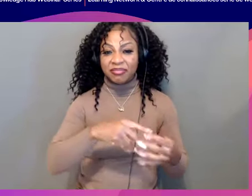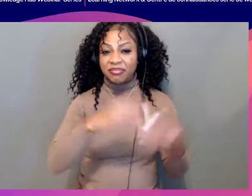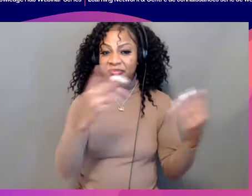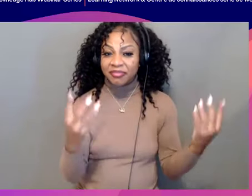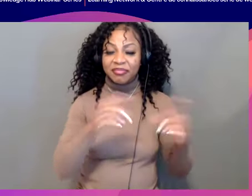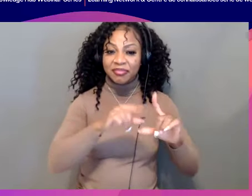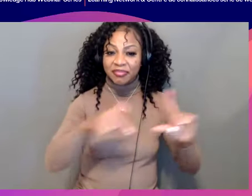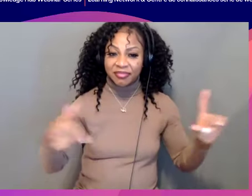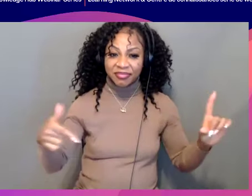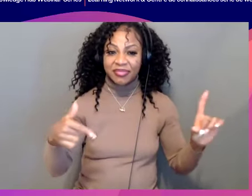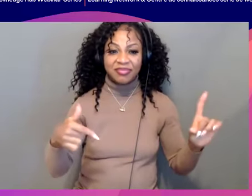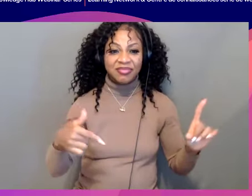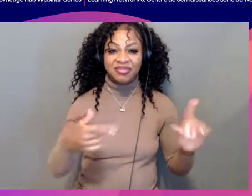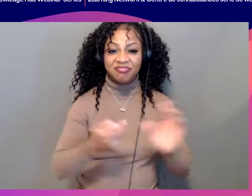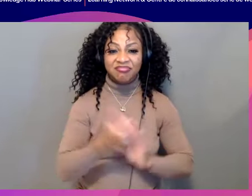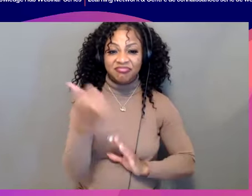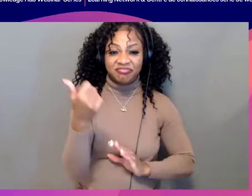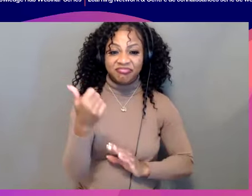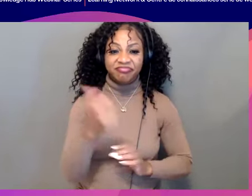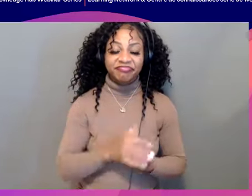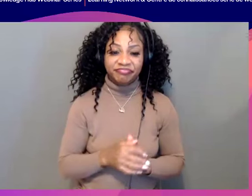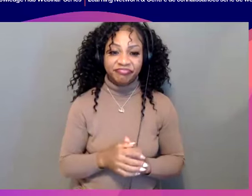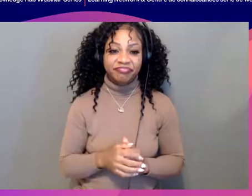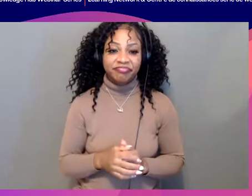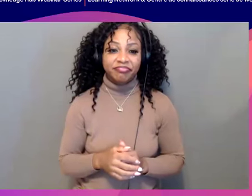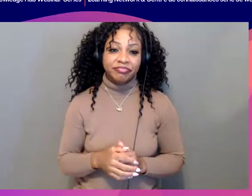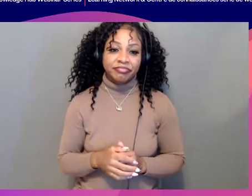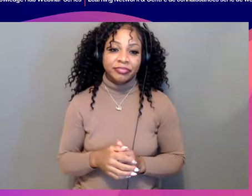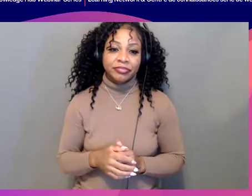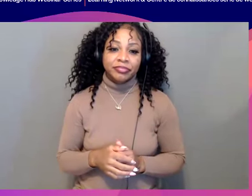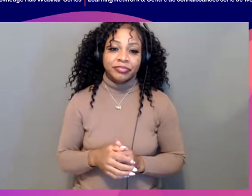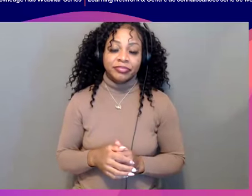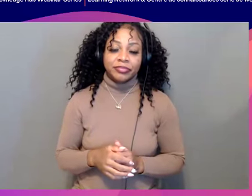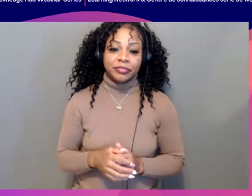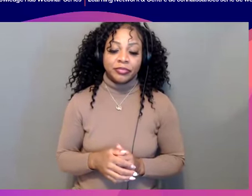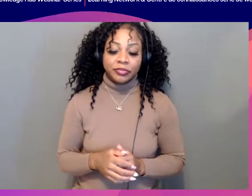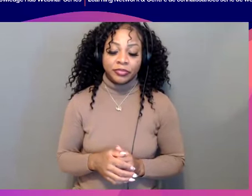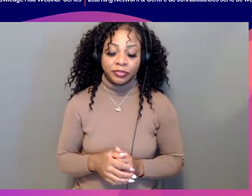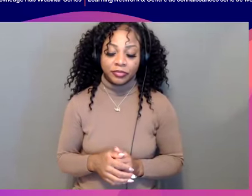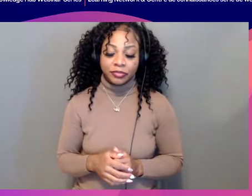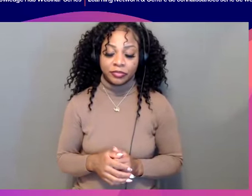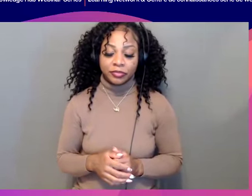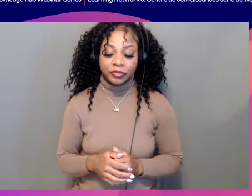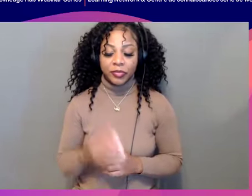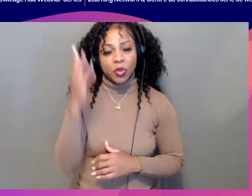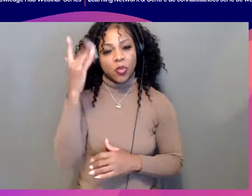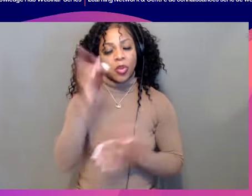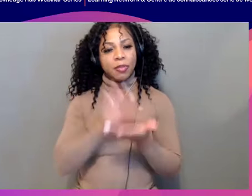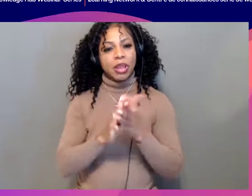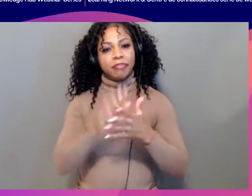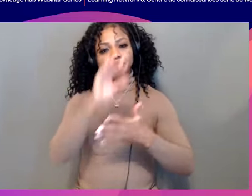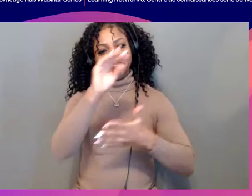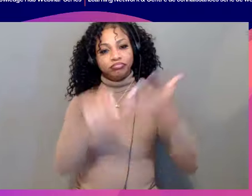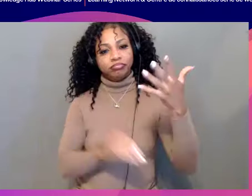we've done the work, but um, what made that less of a priority all of a sudden?